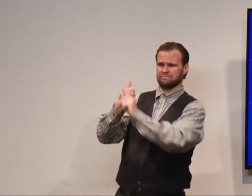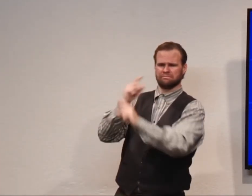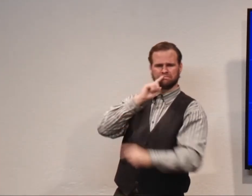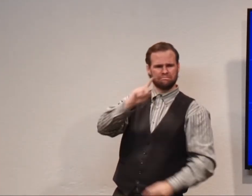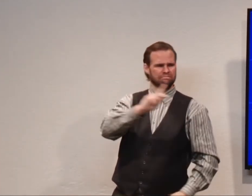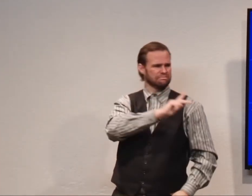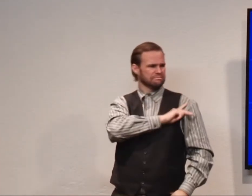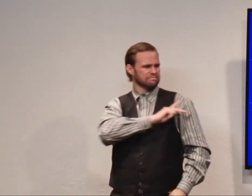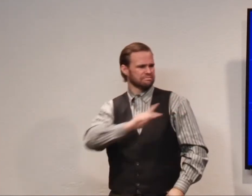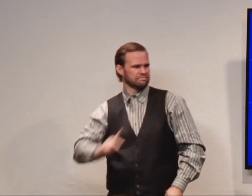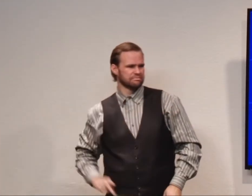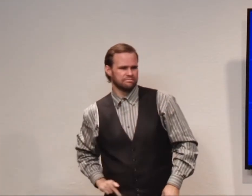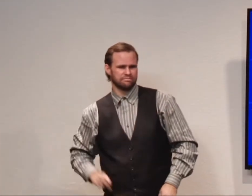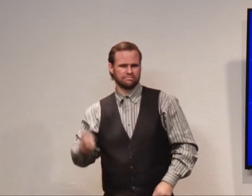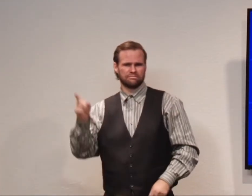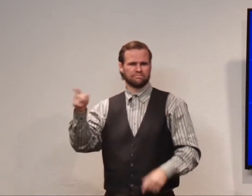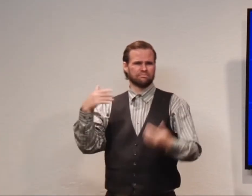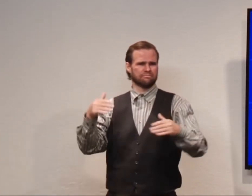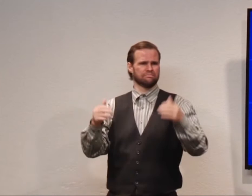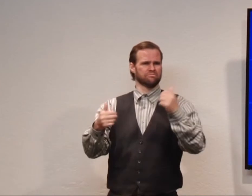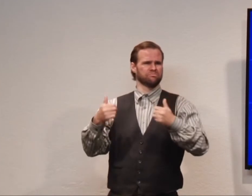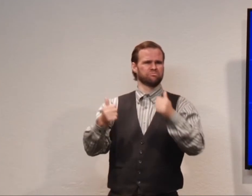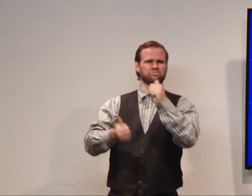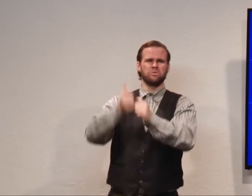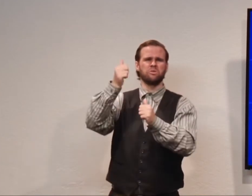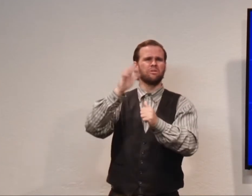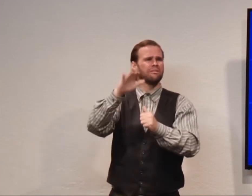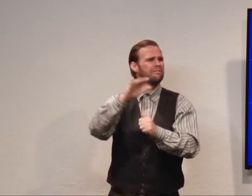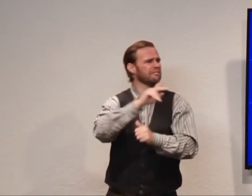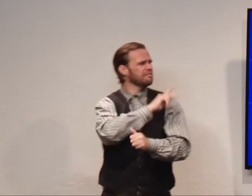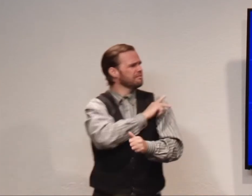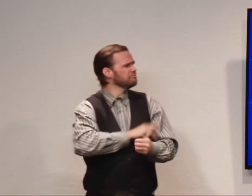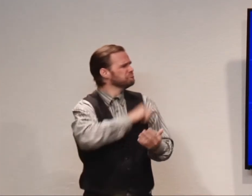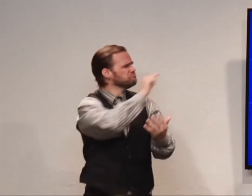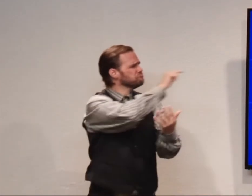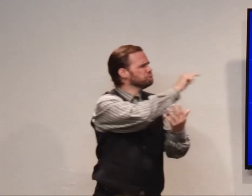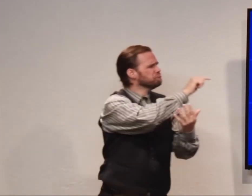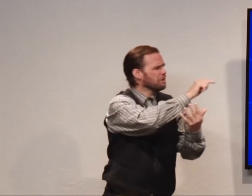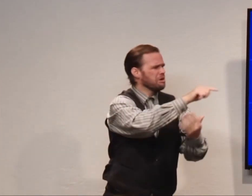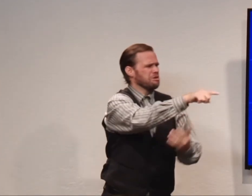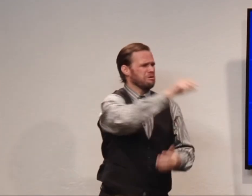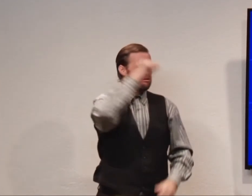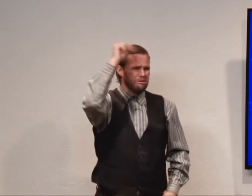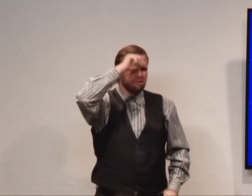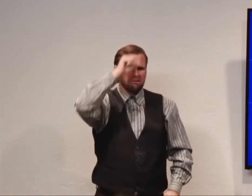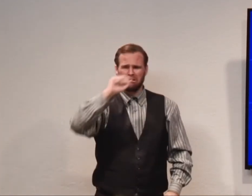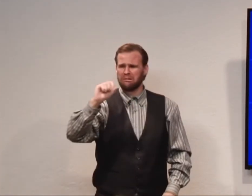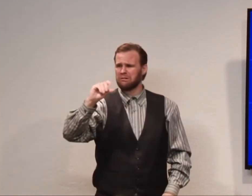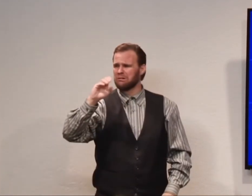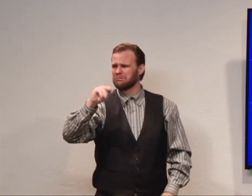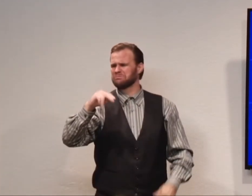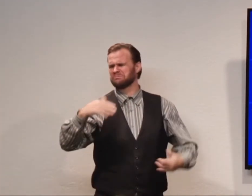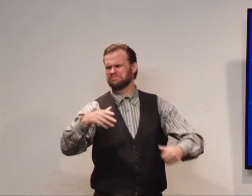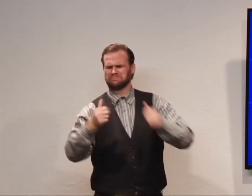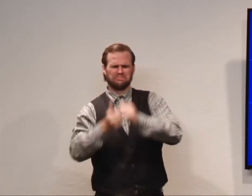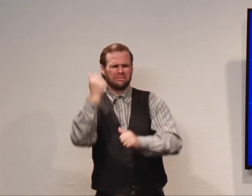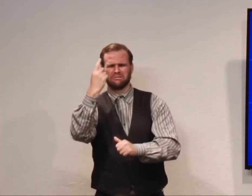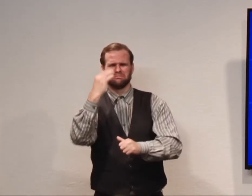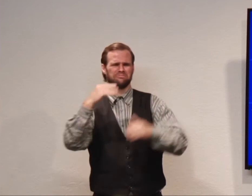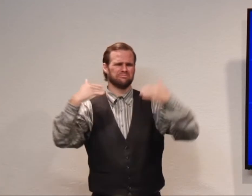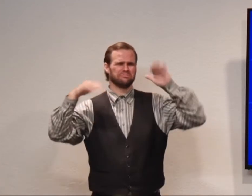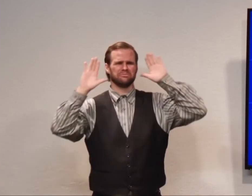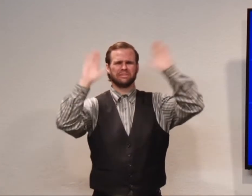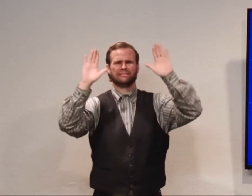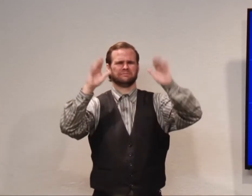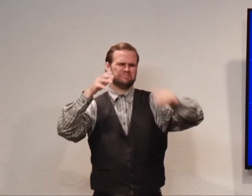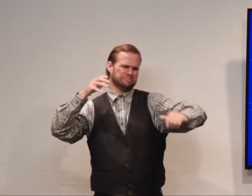is he priest and prophet, he is also king. He said, now one greater than Solomon is here. Remember, Solomon was considered